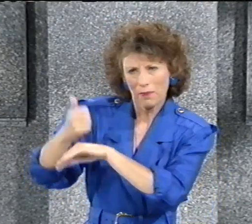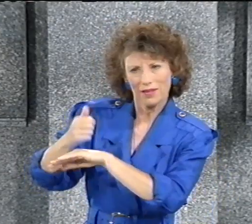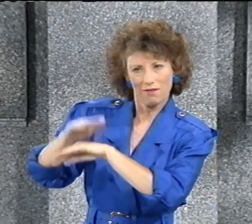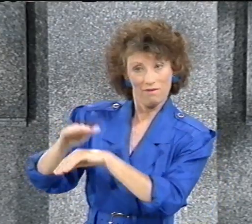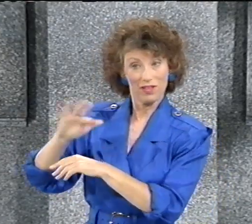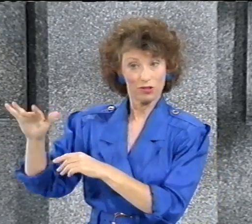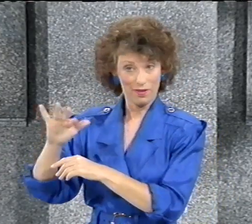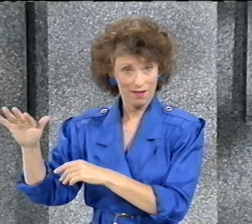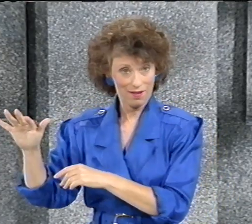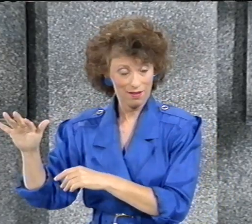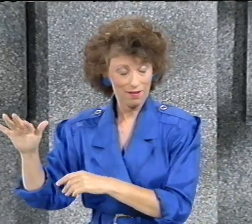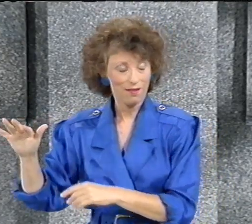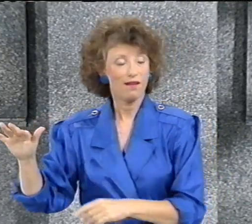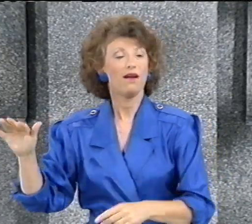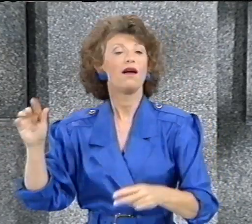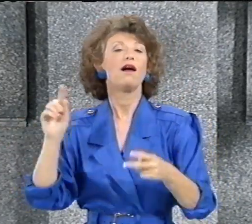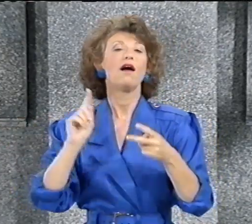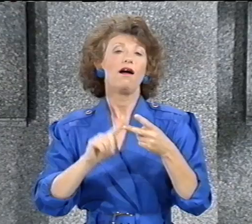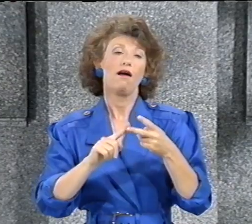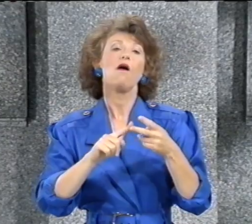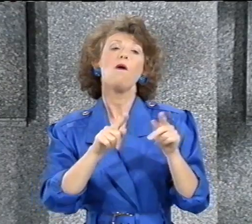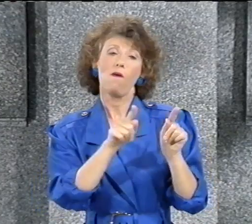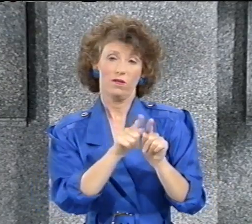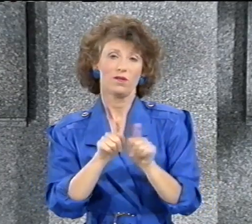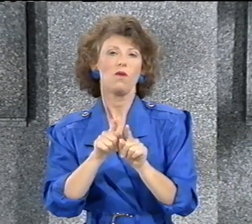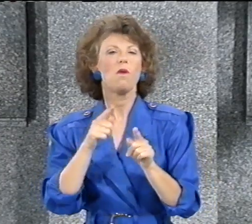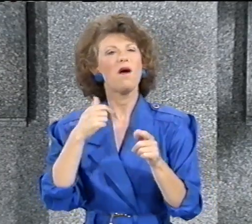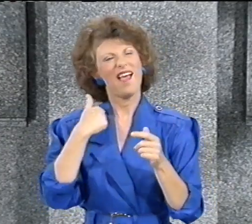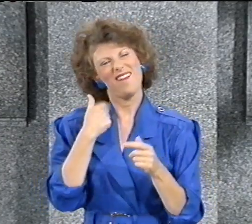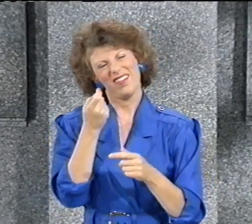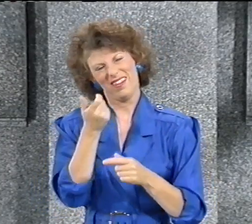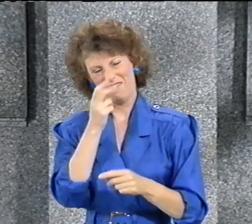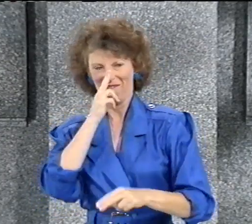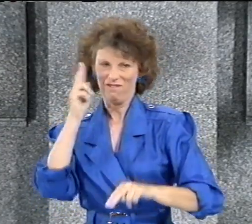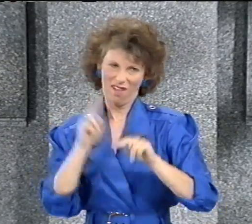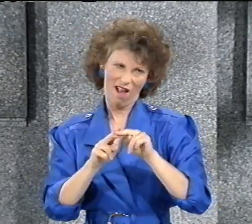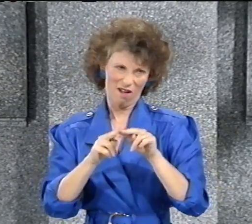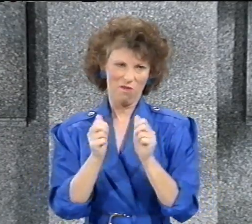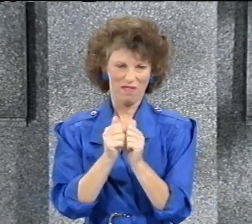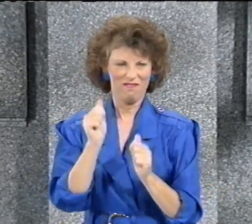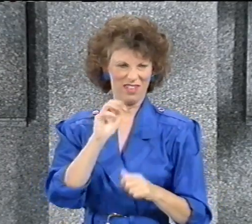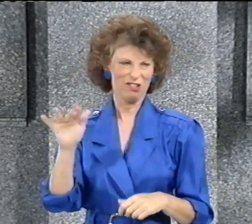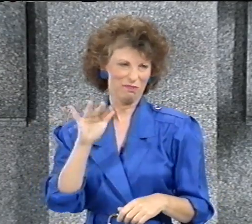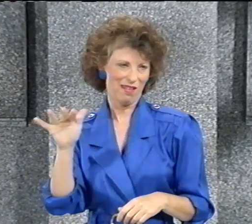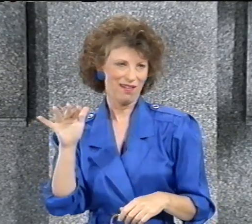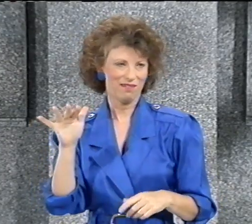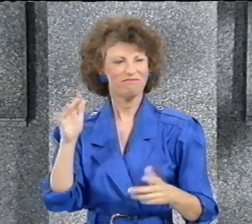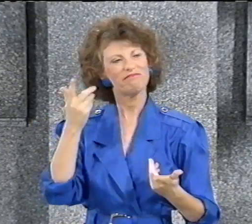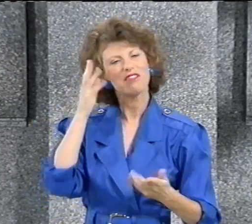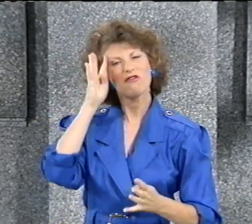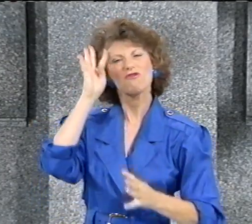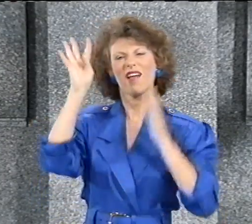ASL, and we'll have a little bit of fun by having a look at creative ways of fingerspelling